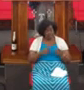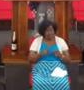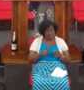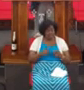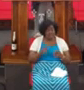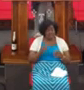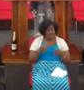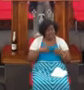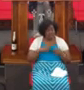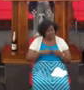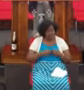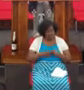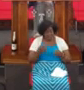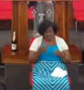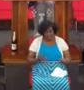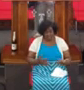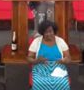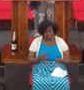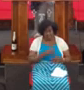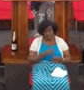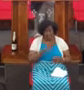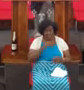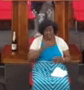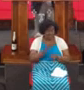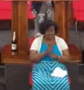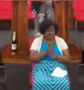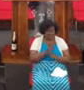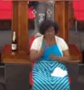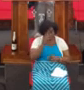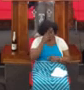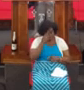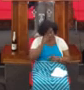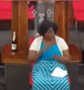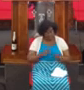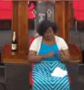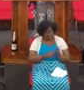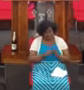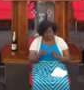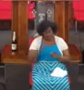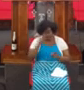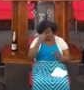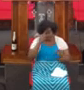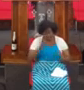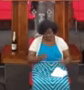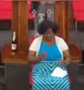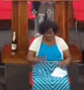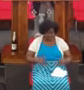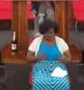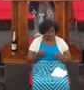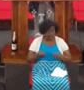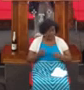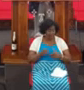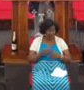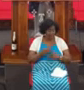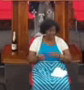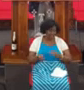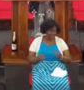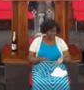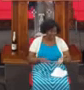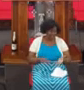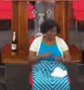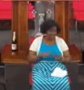now. They're not in their right mind. They're trying to determine if to live or die. And